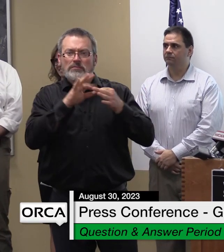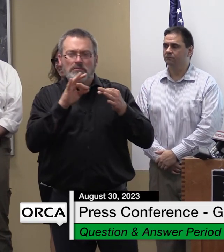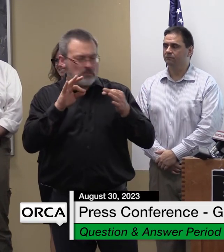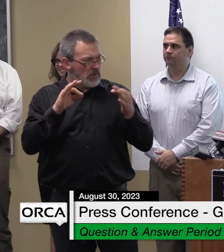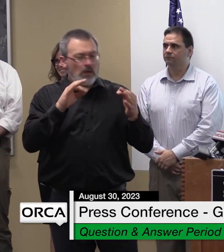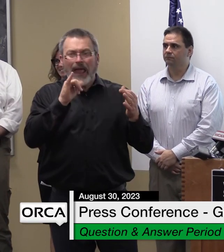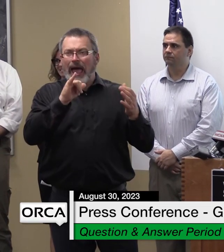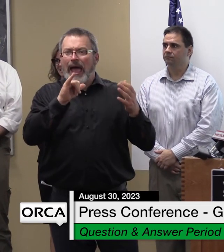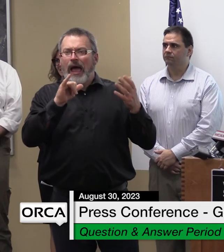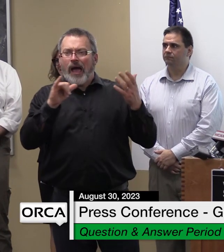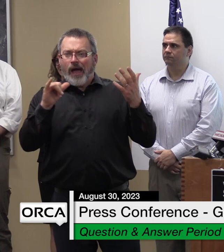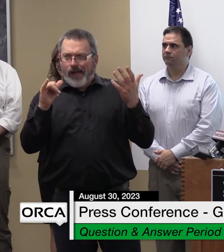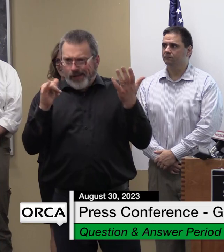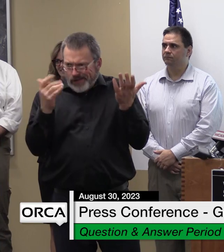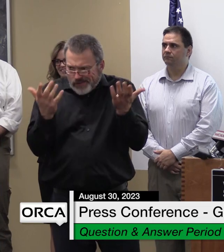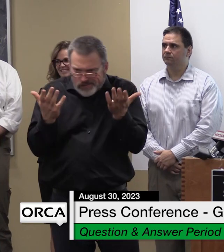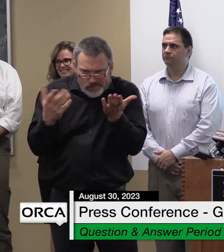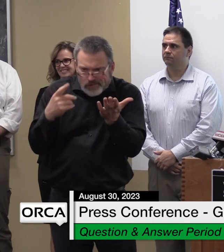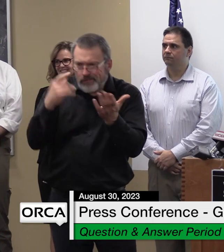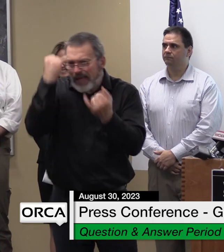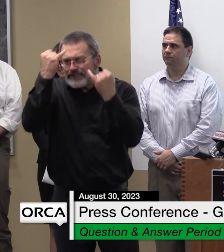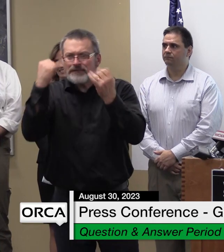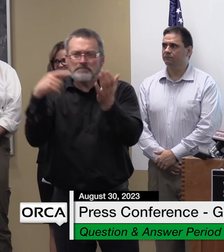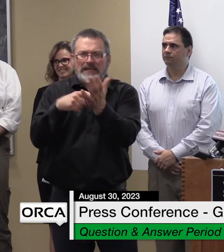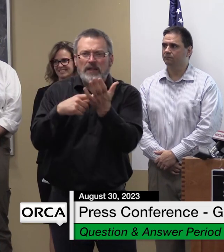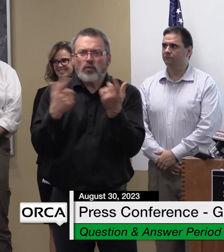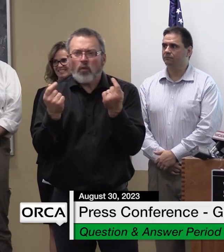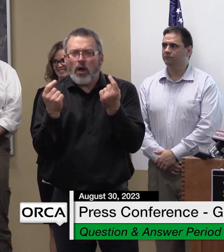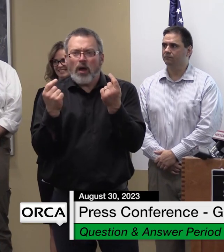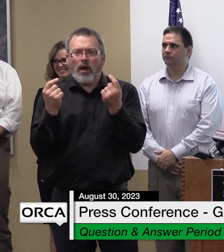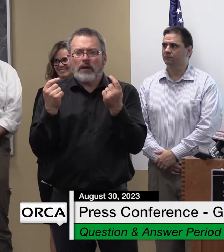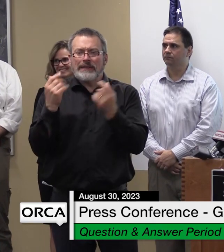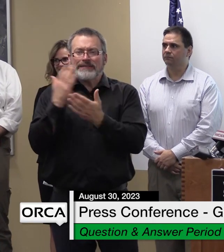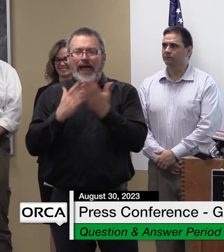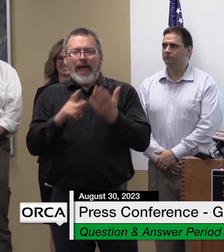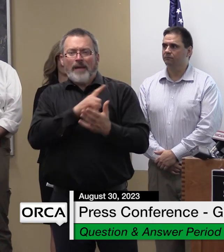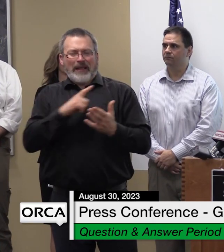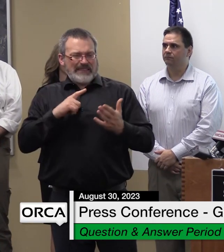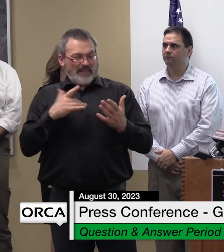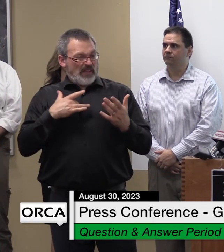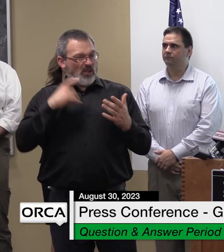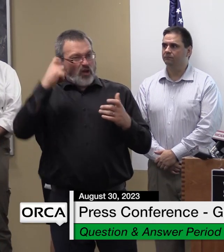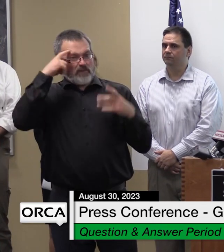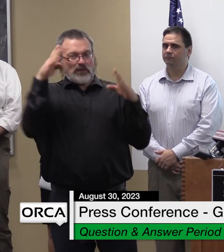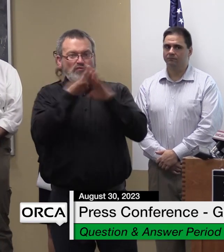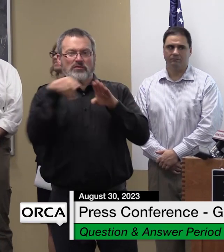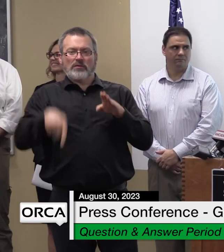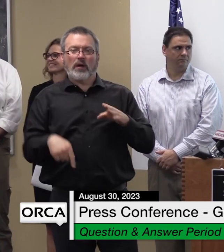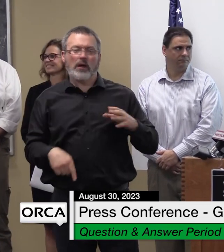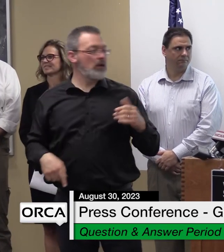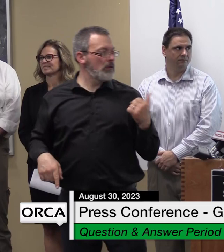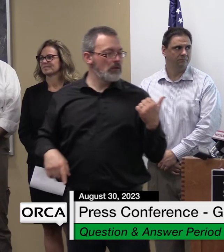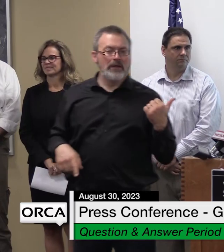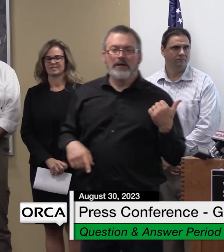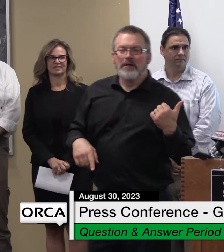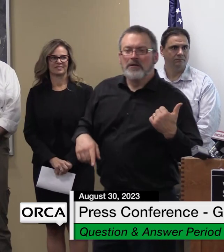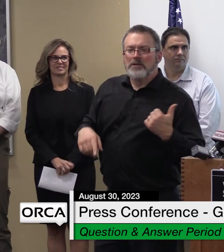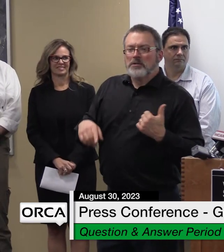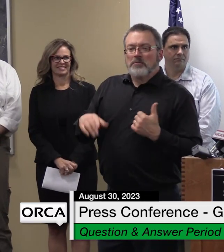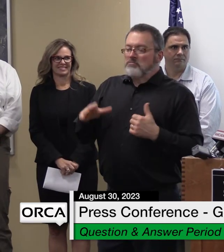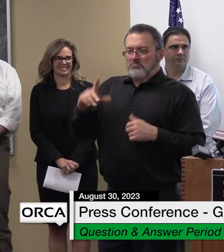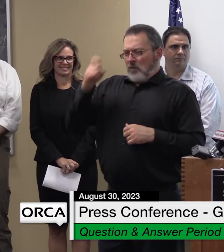some folks in Congress which are now kind of saying, oh, there might be a government shutdown. If we do have one, how would that impact our